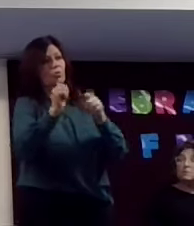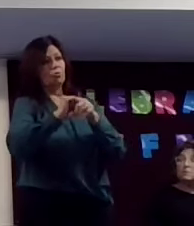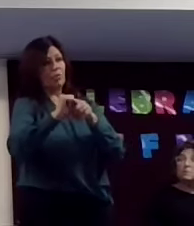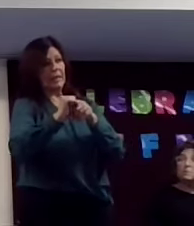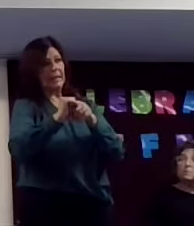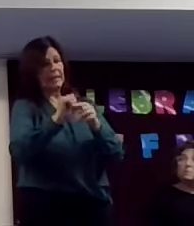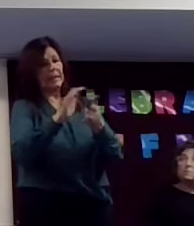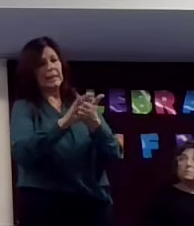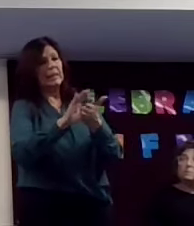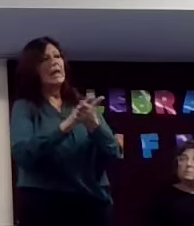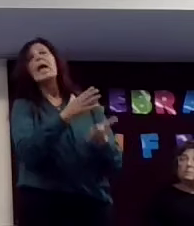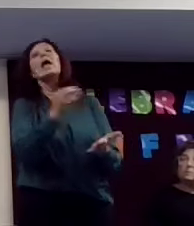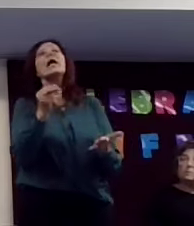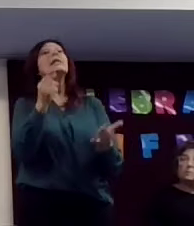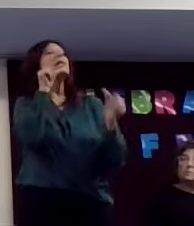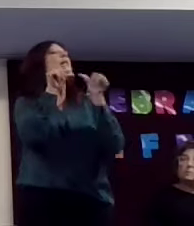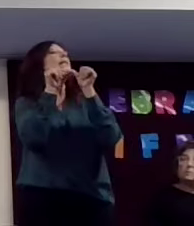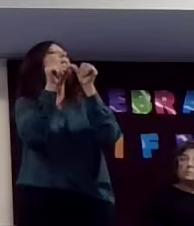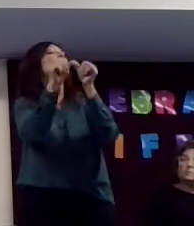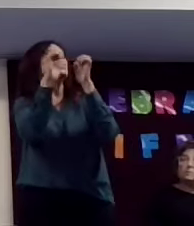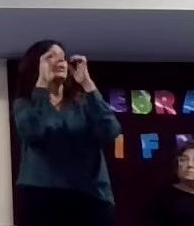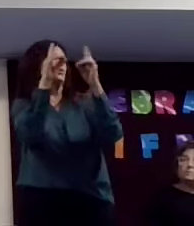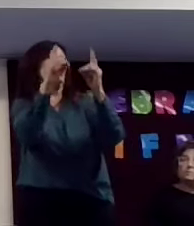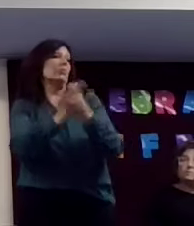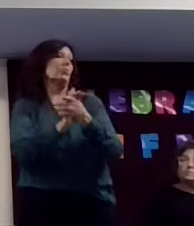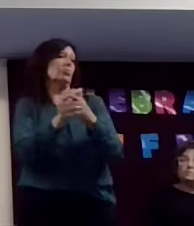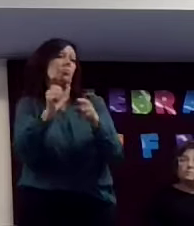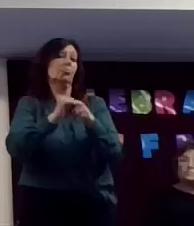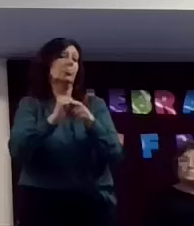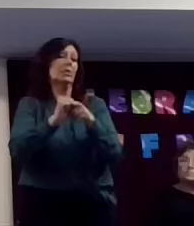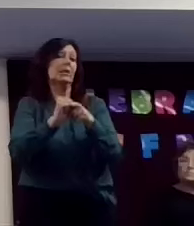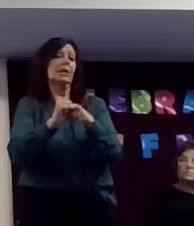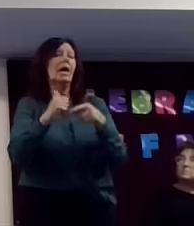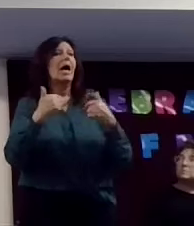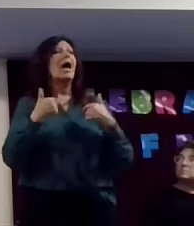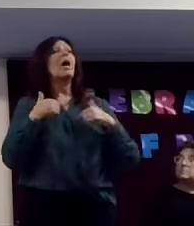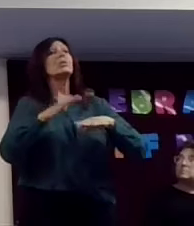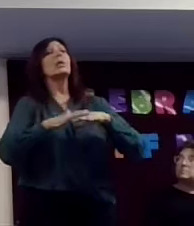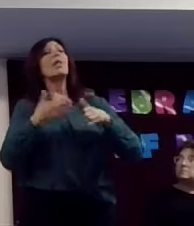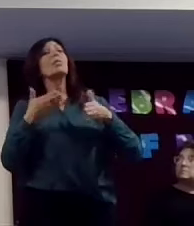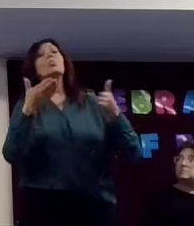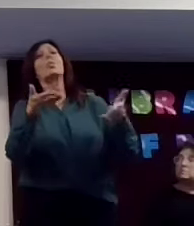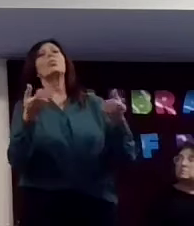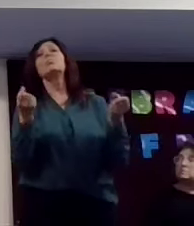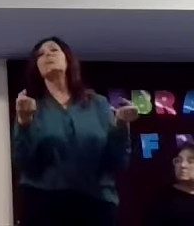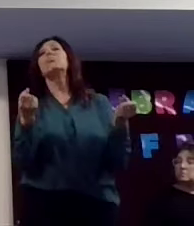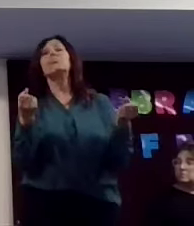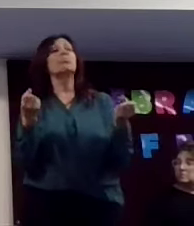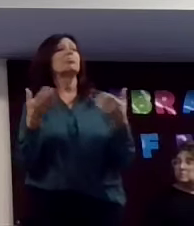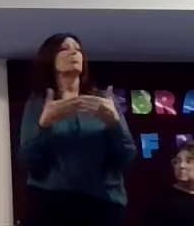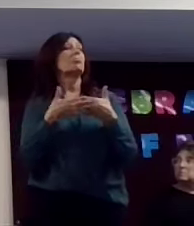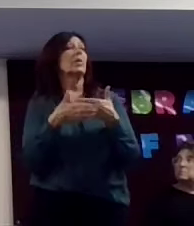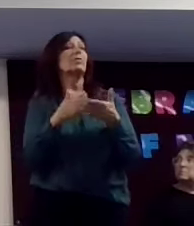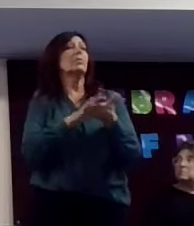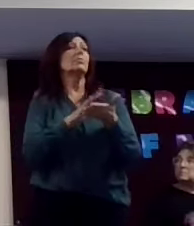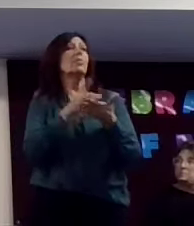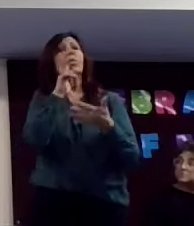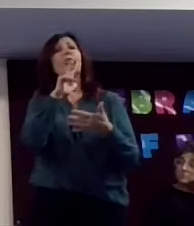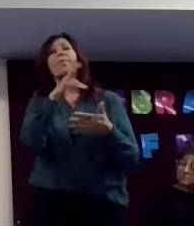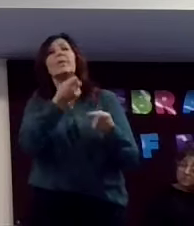the academies and even continuous education and training. Even I was on the road after the academy for